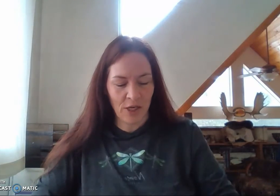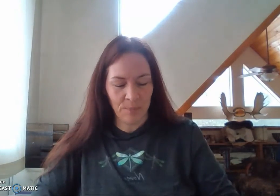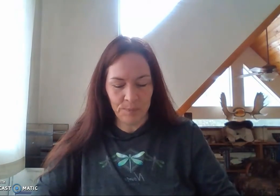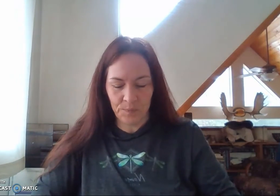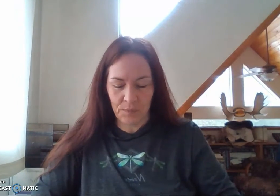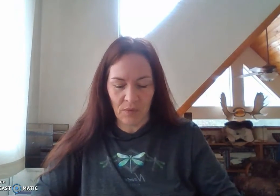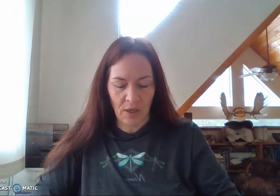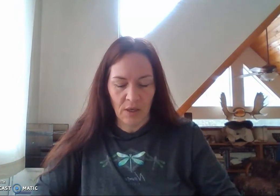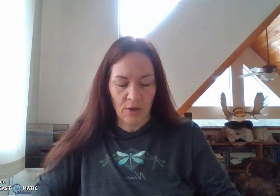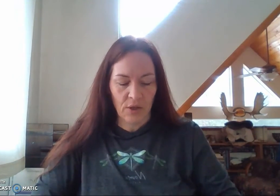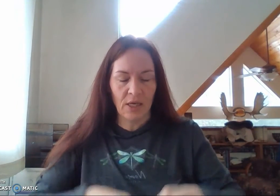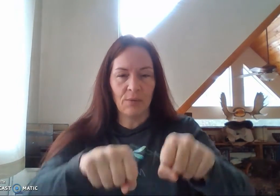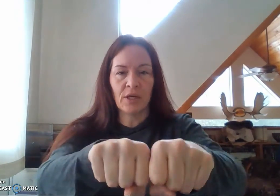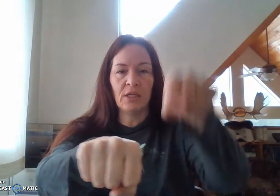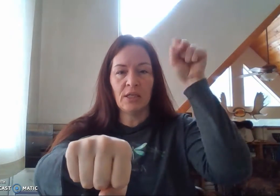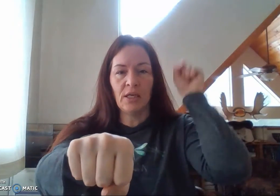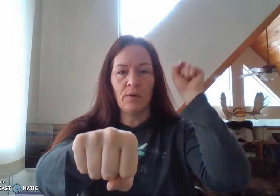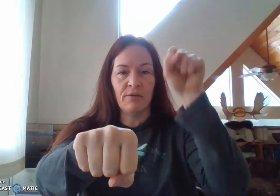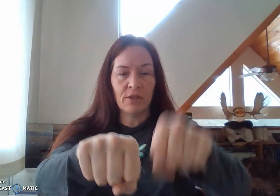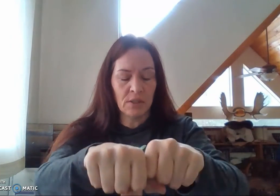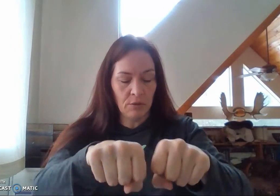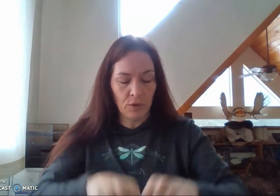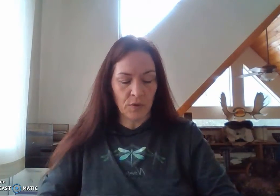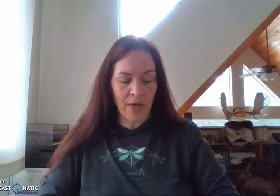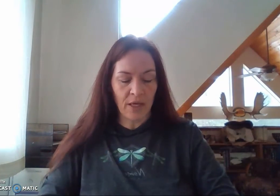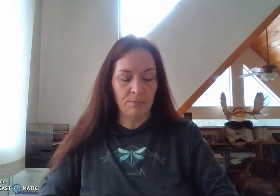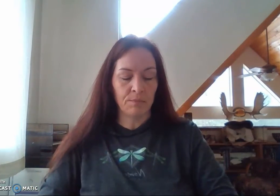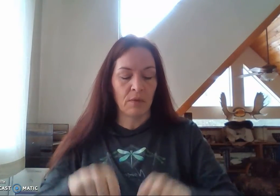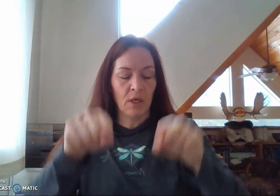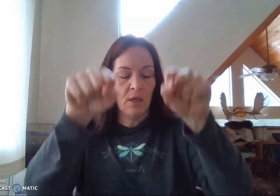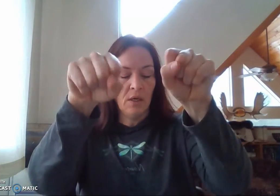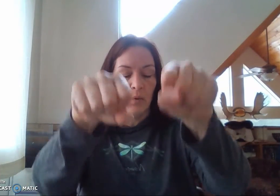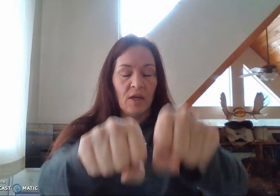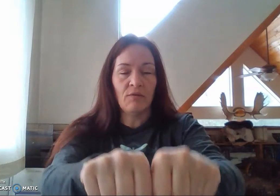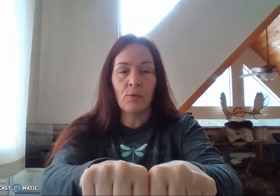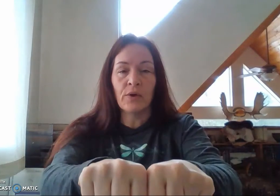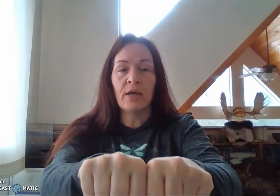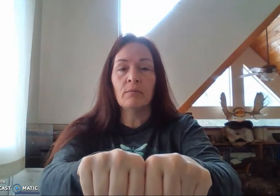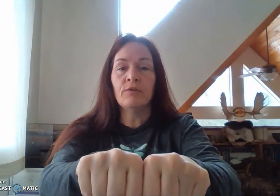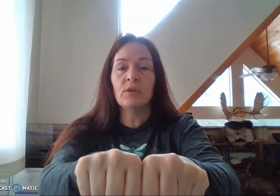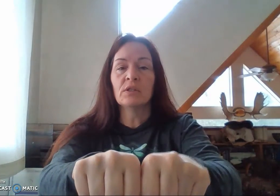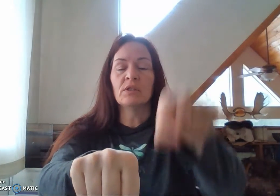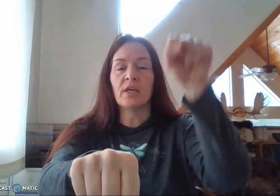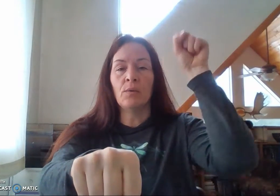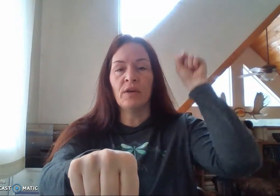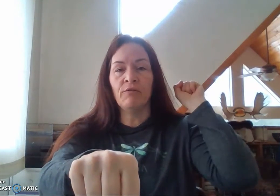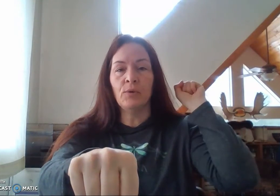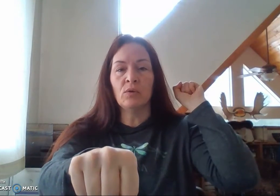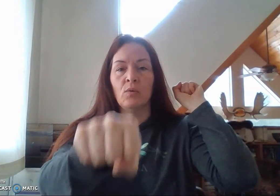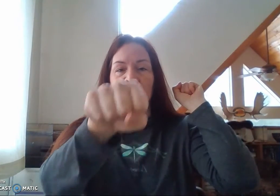job. Okay, now we're going to take one of our syllables away. We have the word helpful, take away full,